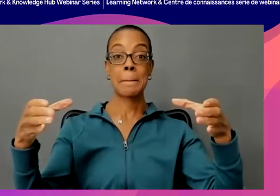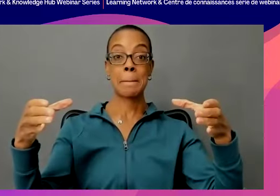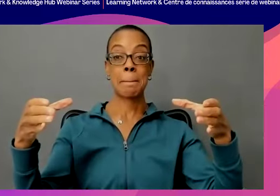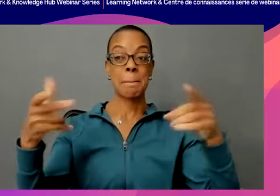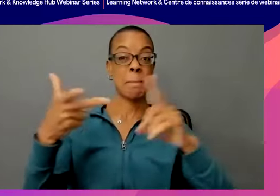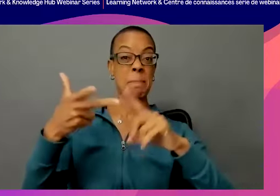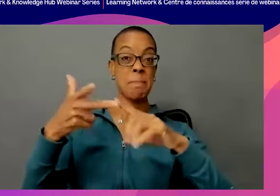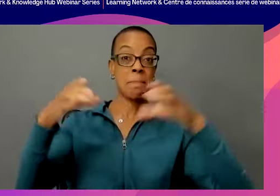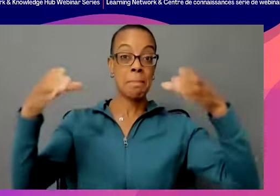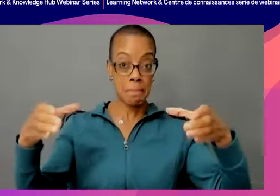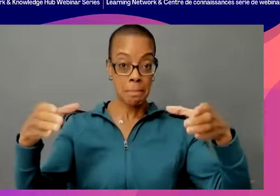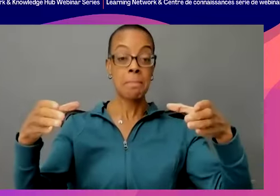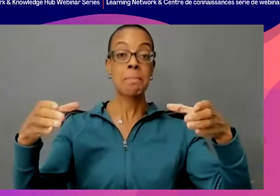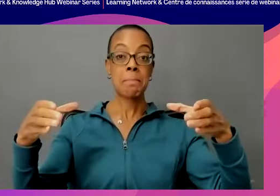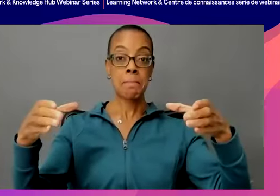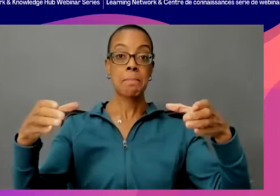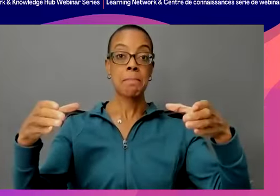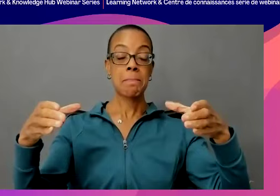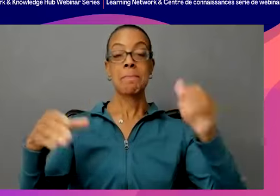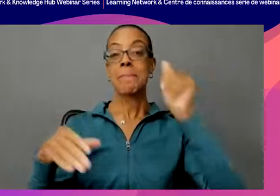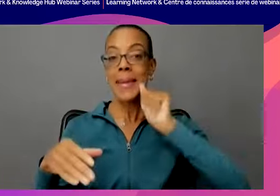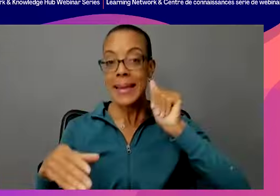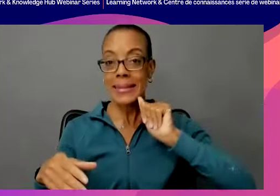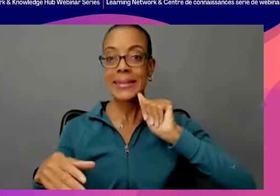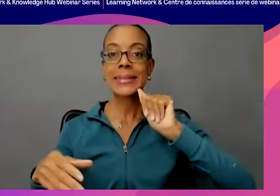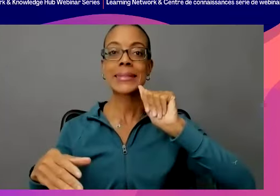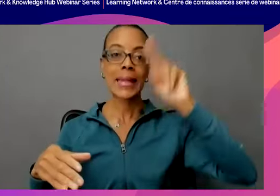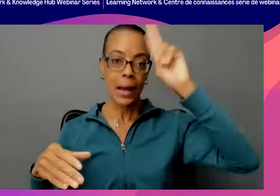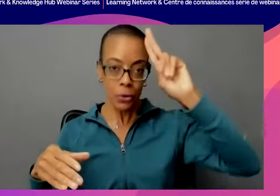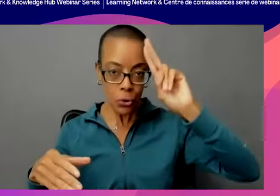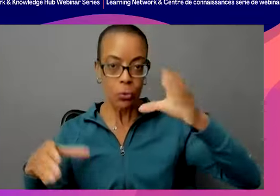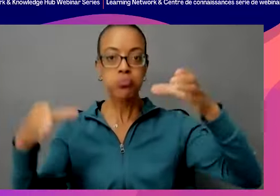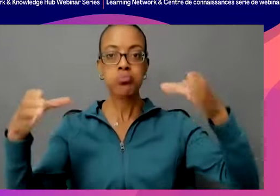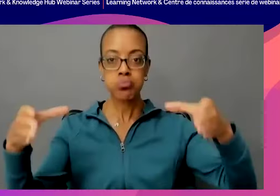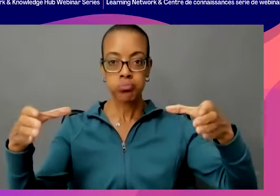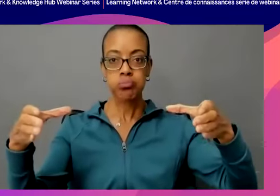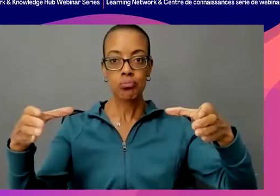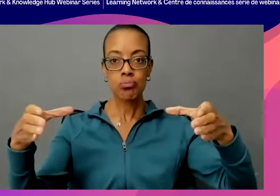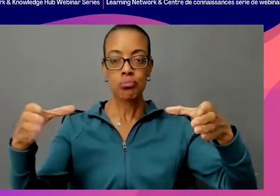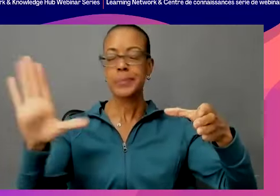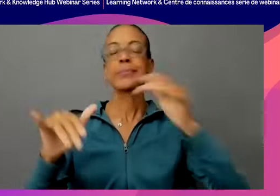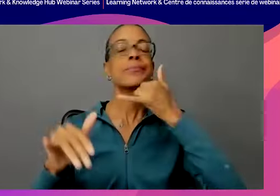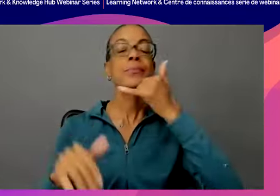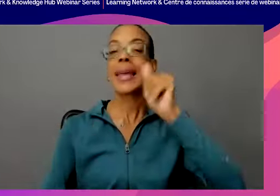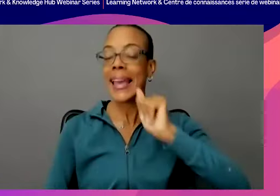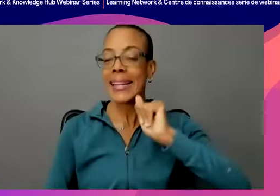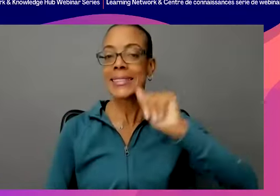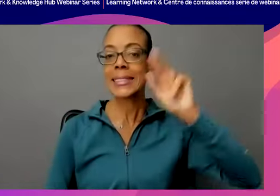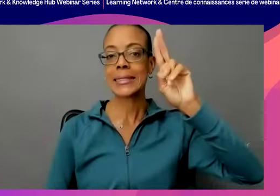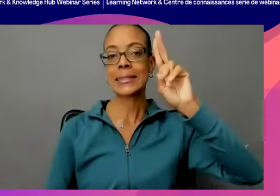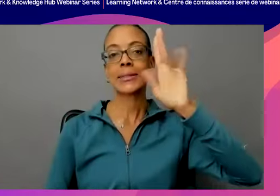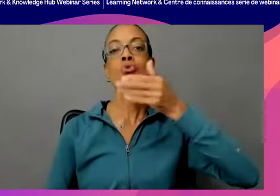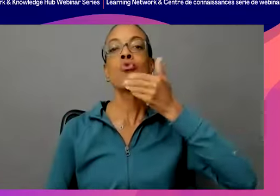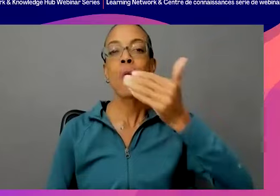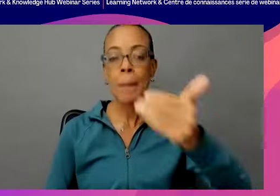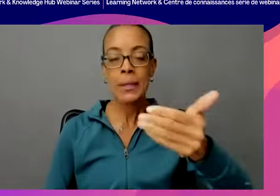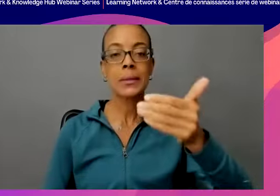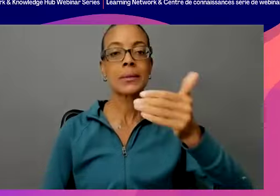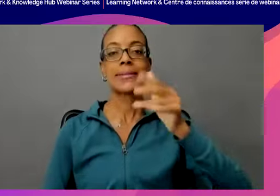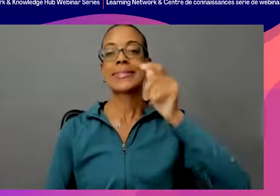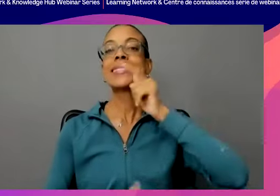of family members, and those are the aunties and the cookums. So grandmas, sisters. So